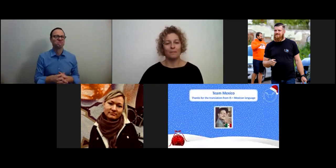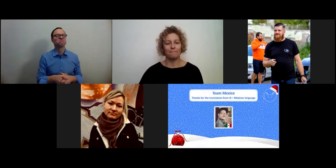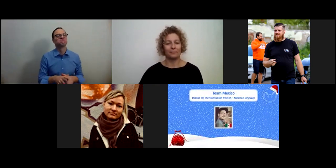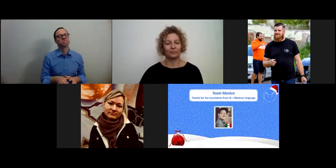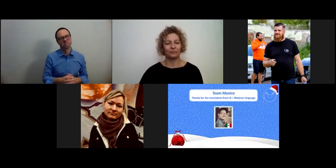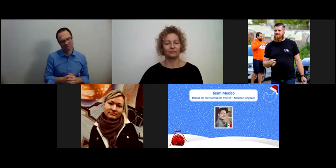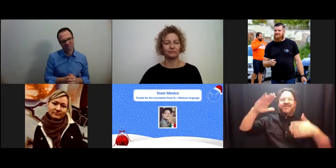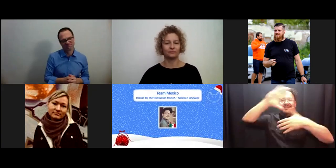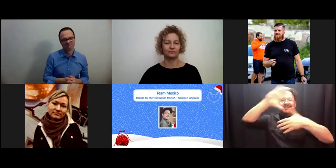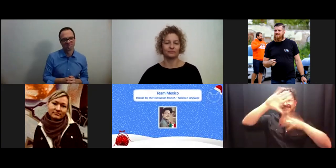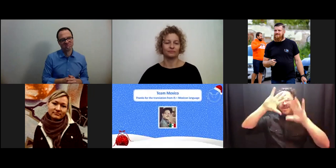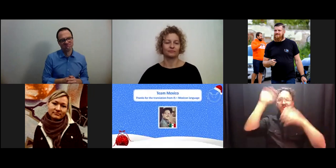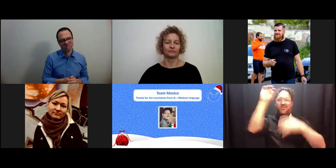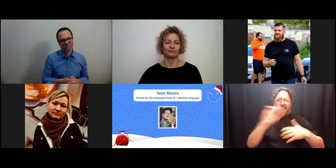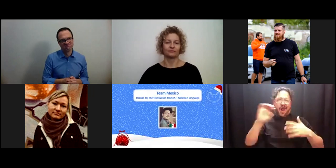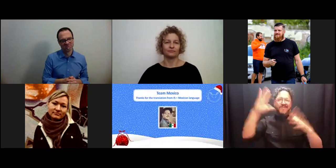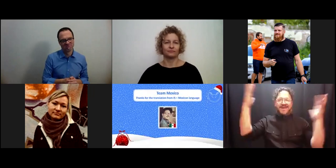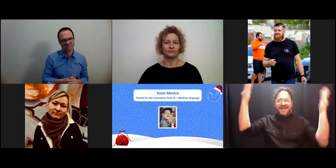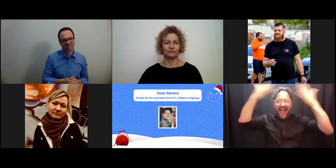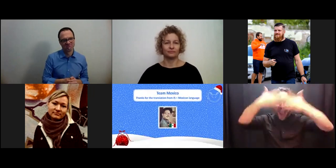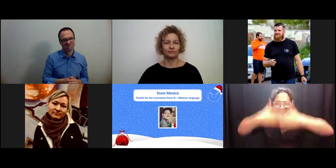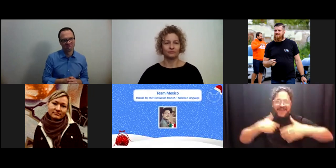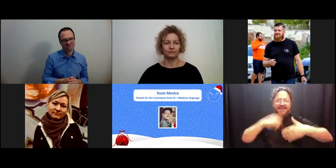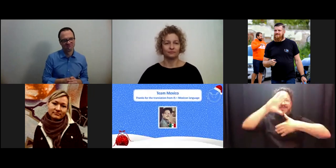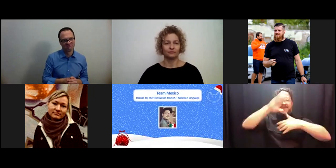Next country, Mexico.